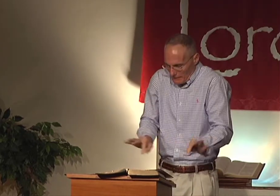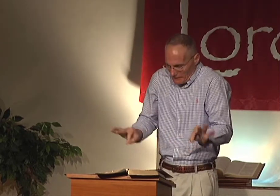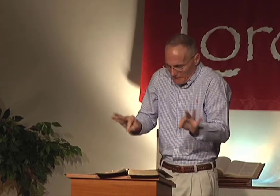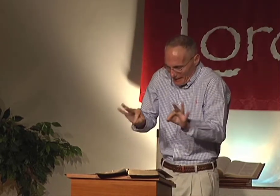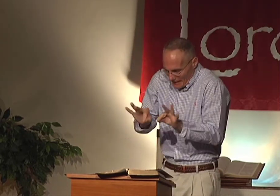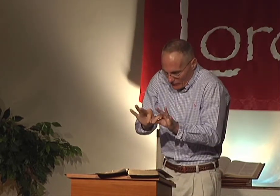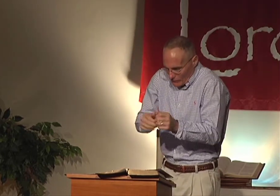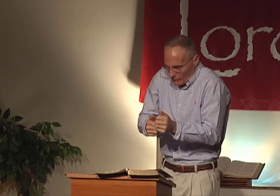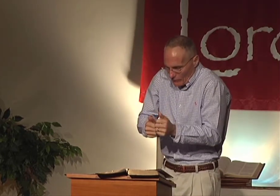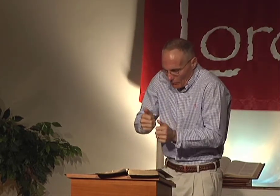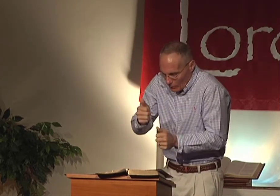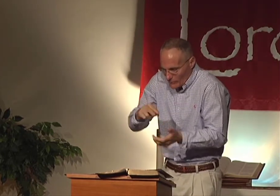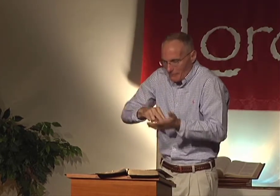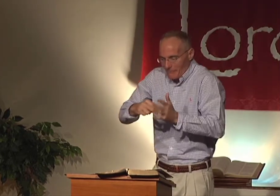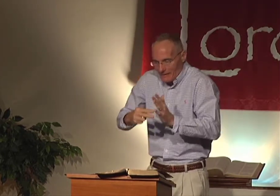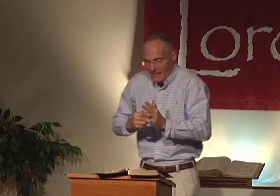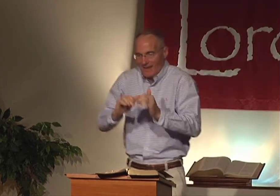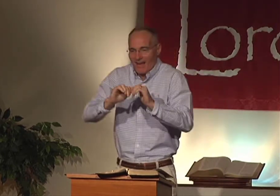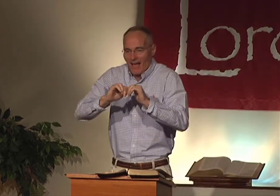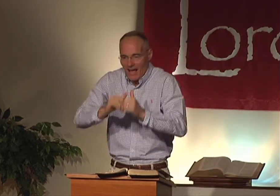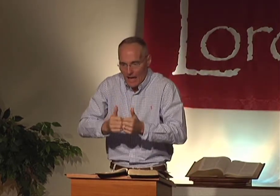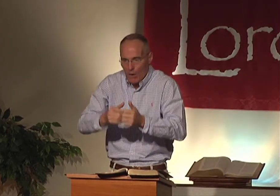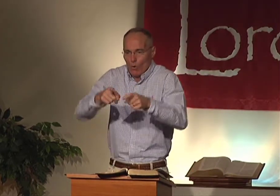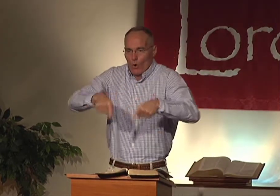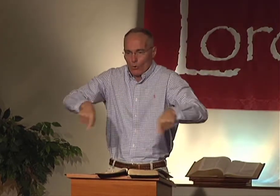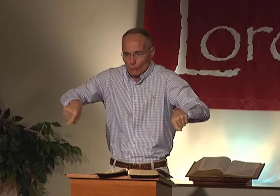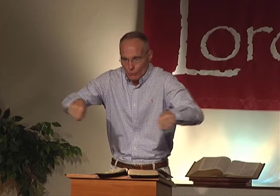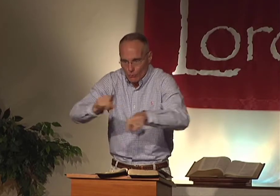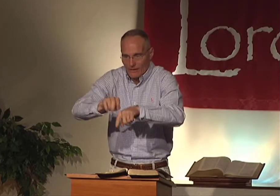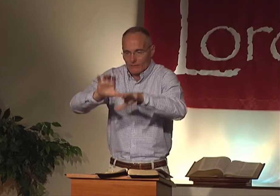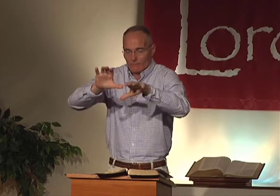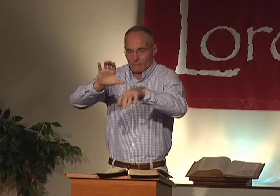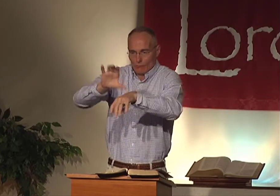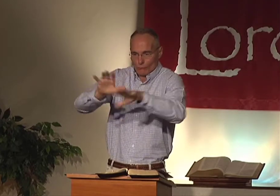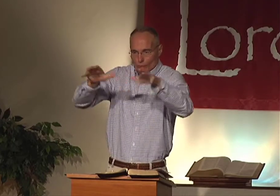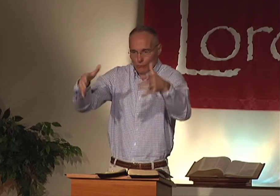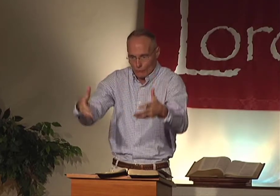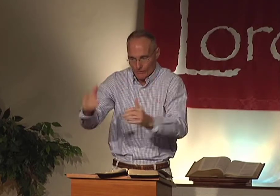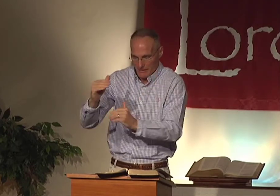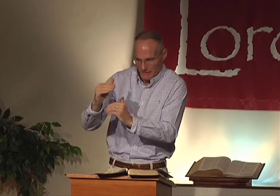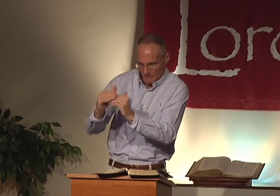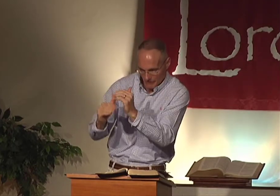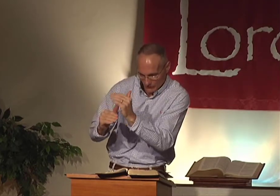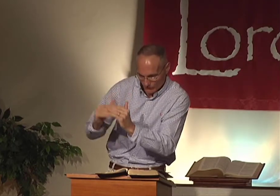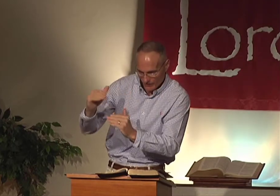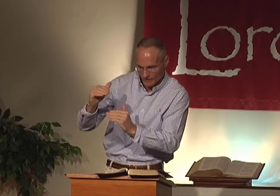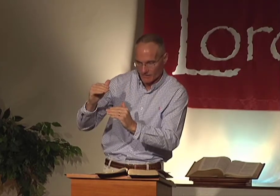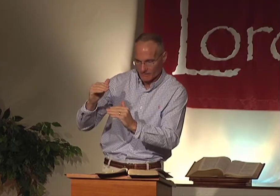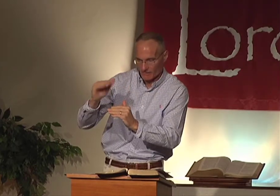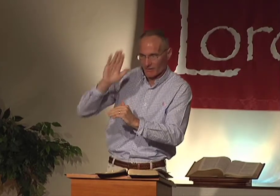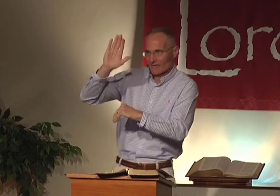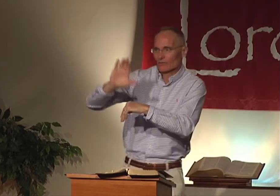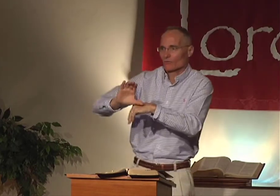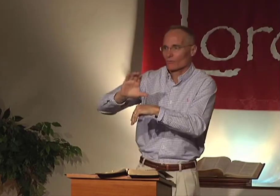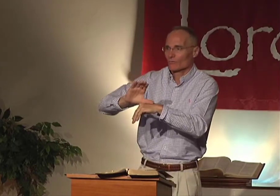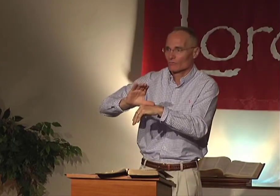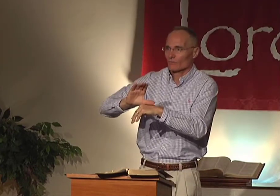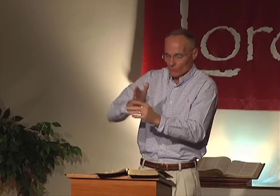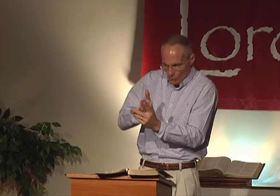understanding the real important things that matter and how those within the church, the body, how they need to build this